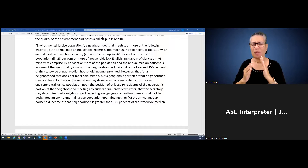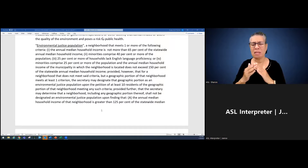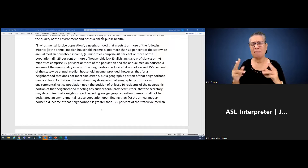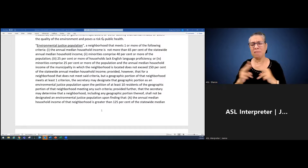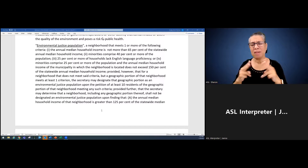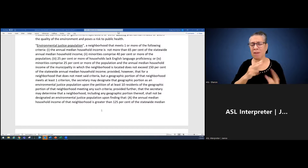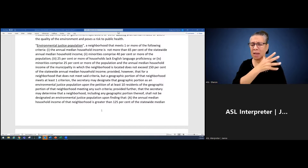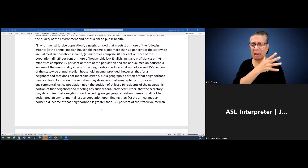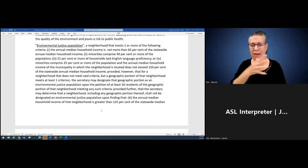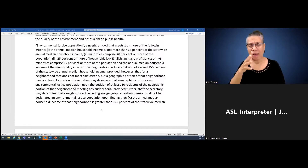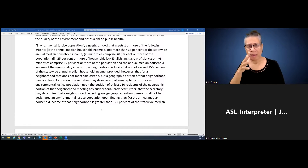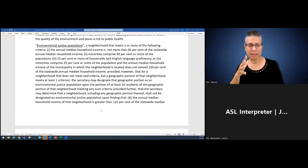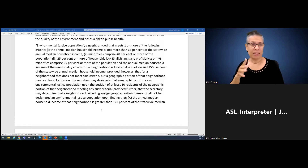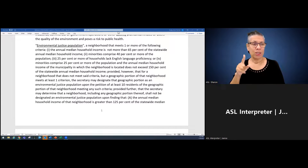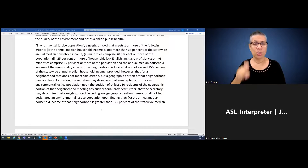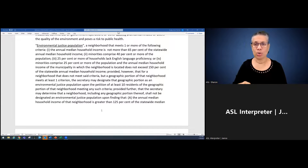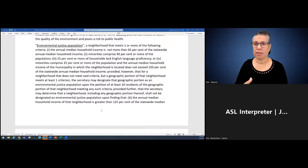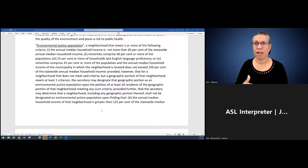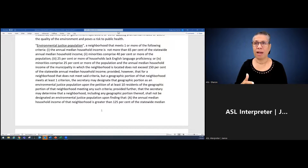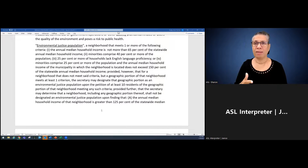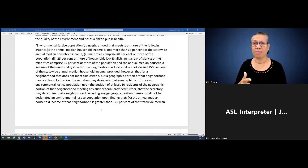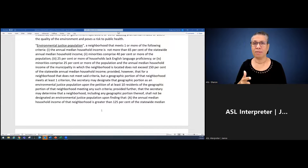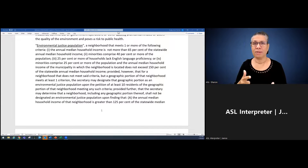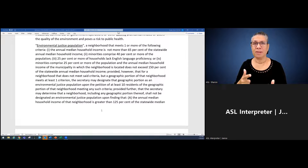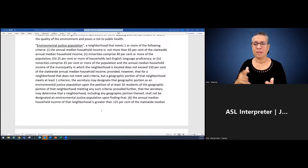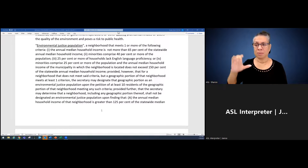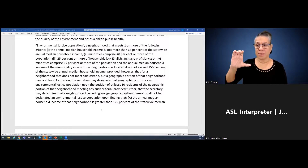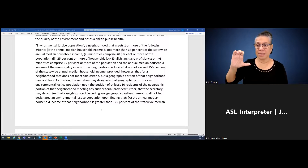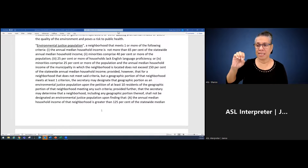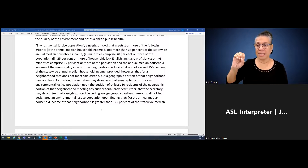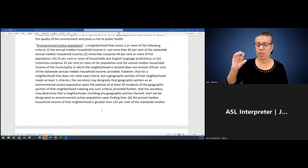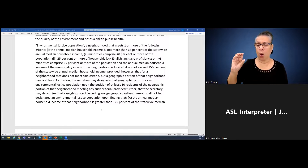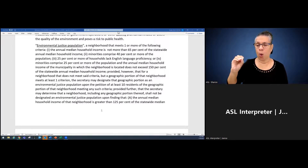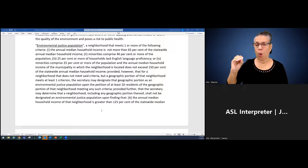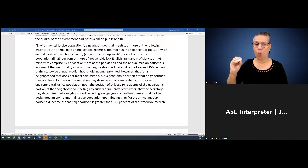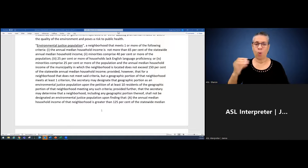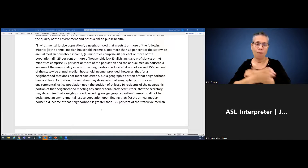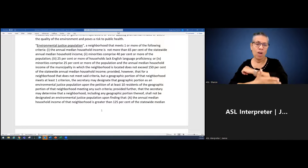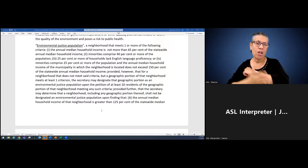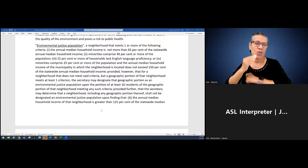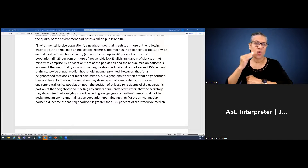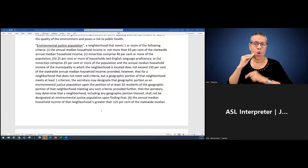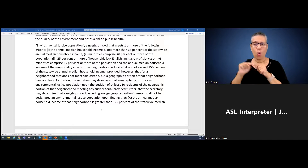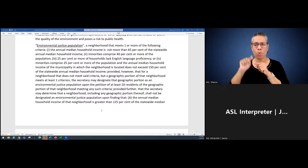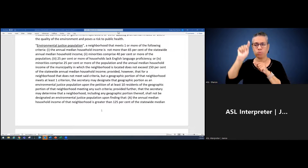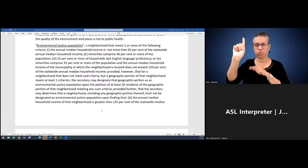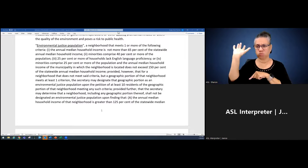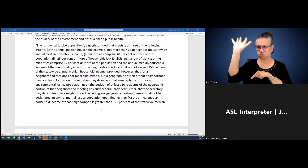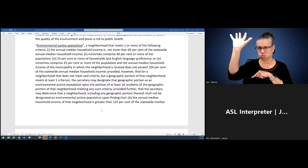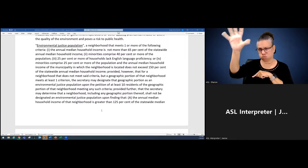a mansion. I mean, you know, some CEO's country house, and across the street